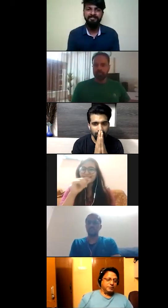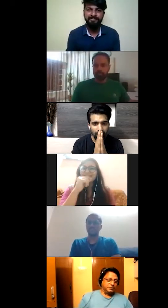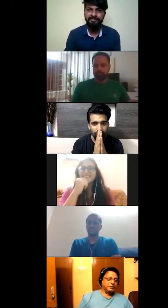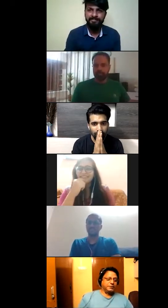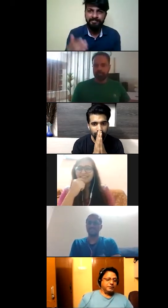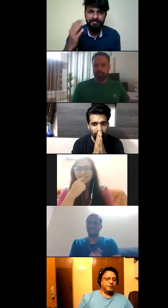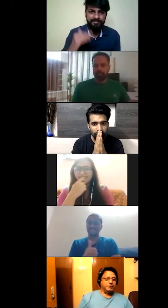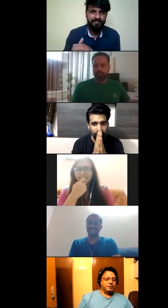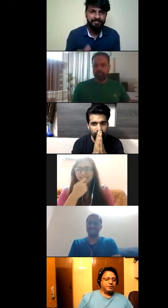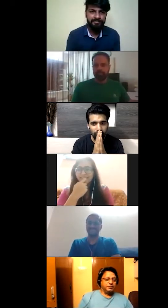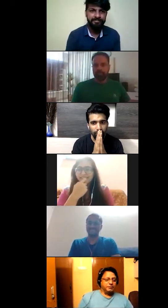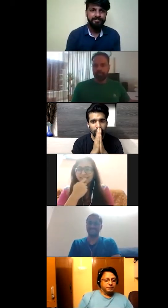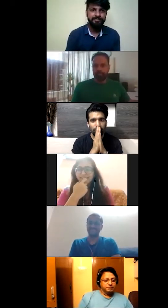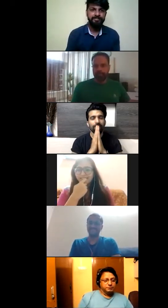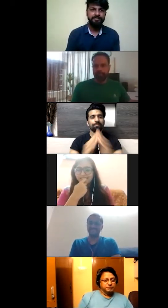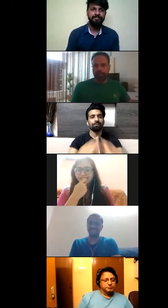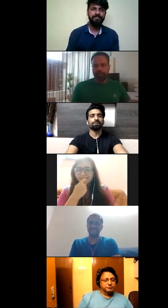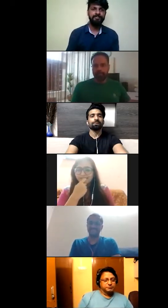Great.